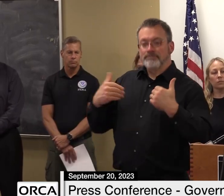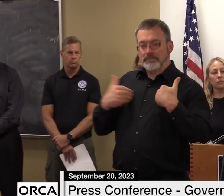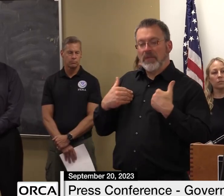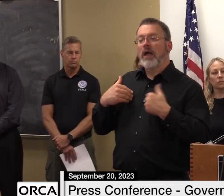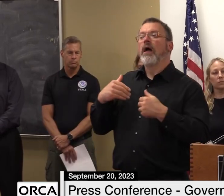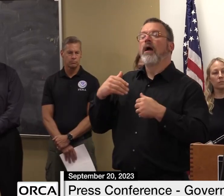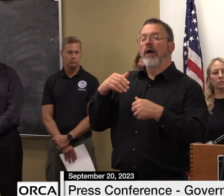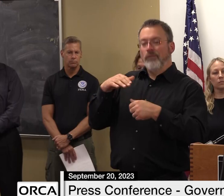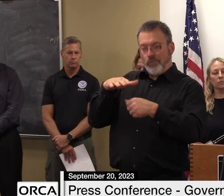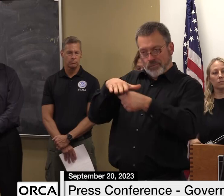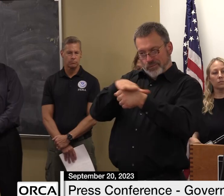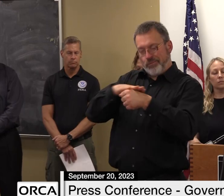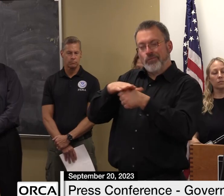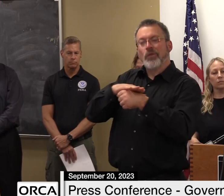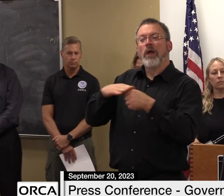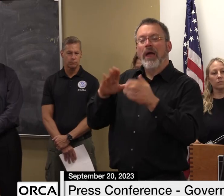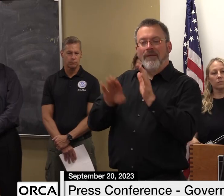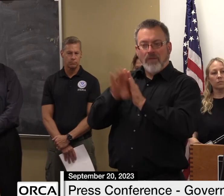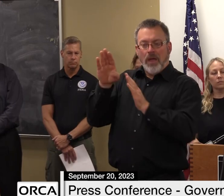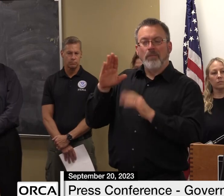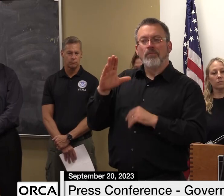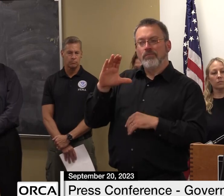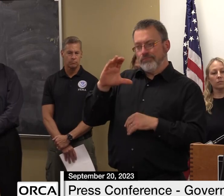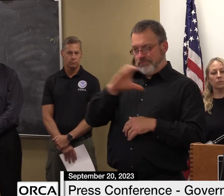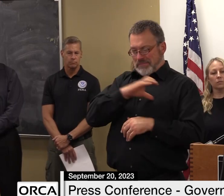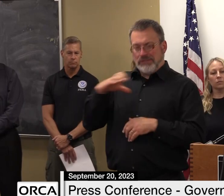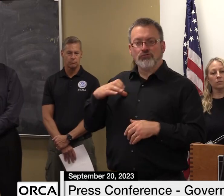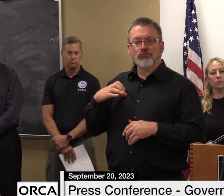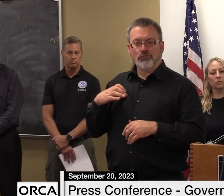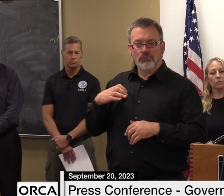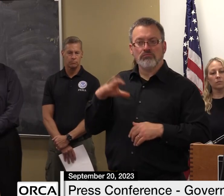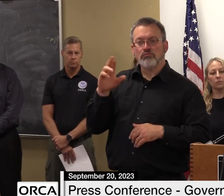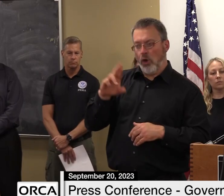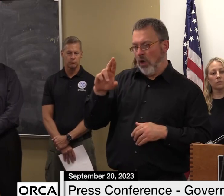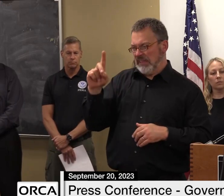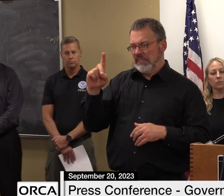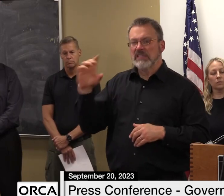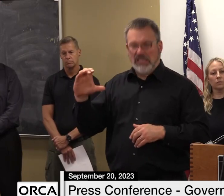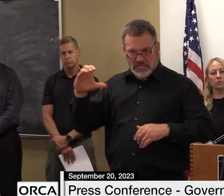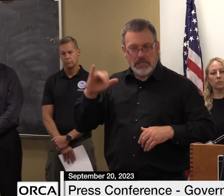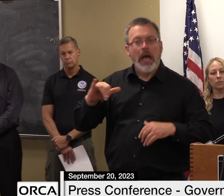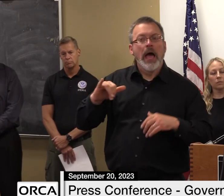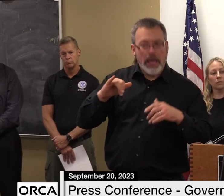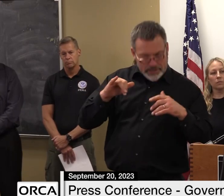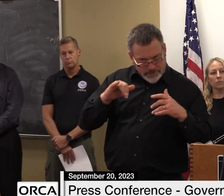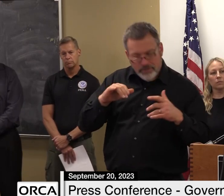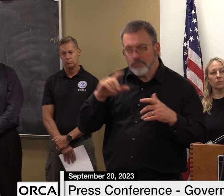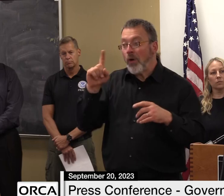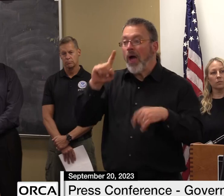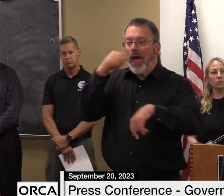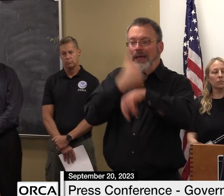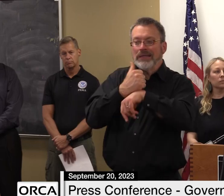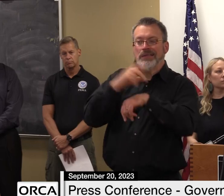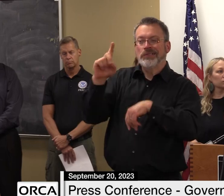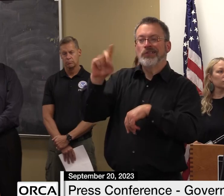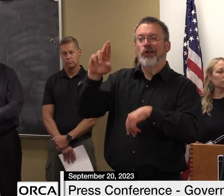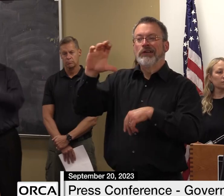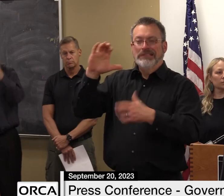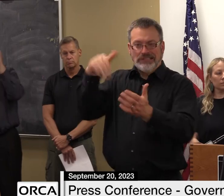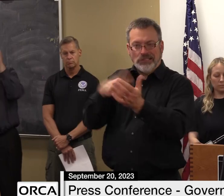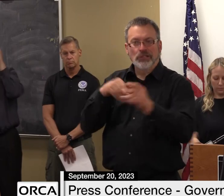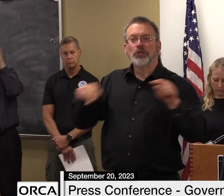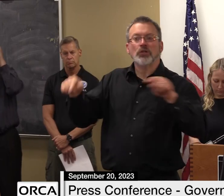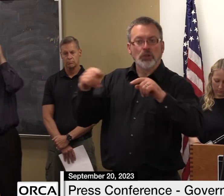especially on the Central Vermont side have they set up their own disaster center to actually submit applications,